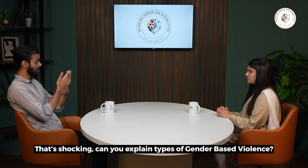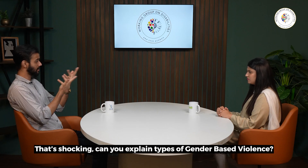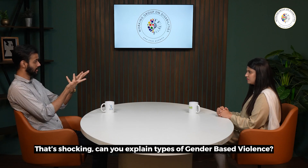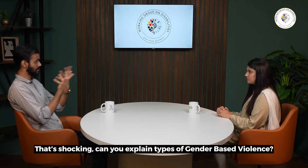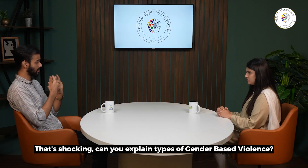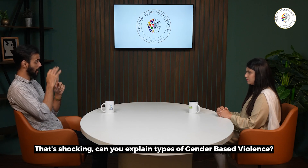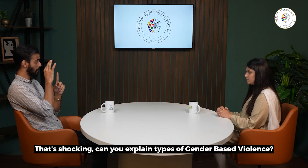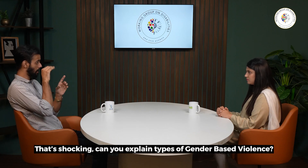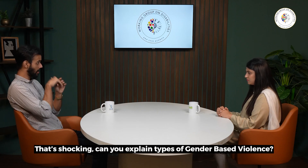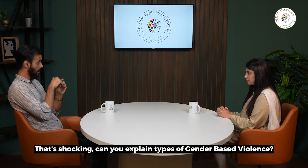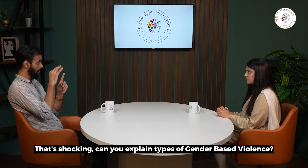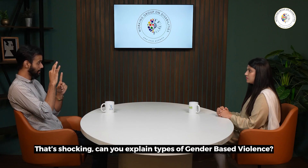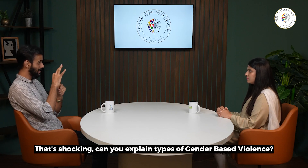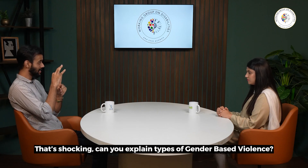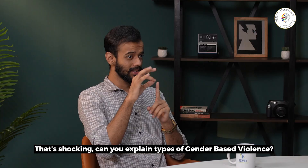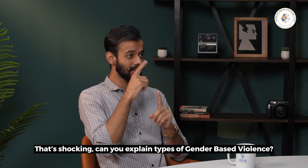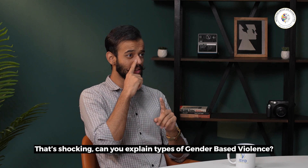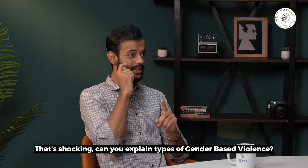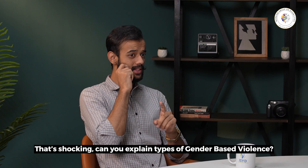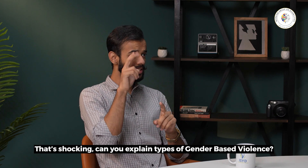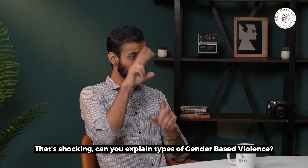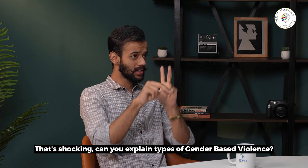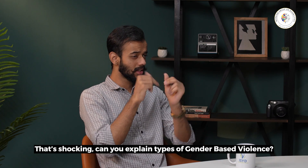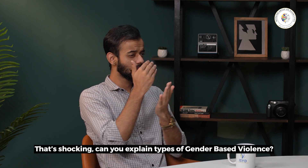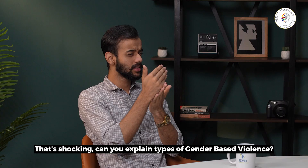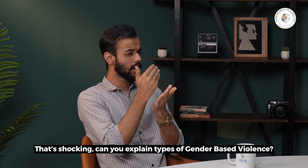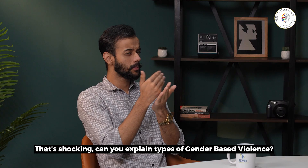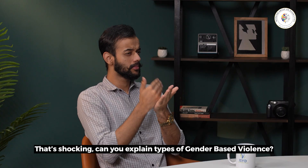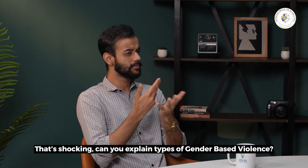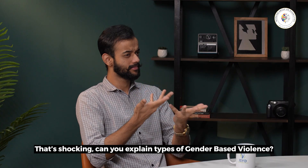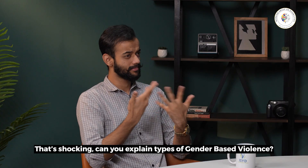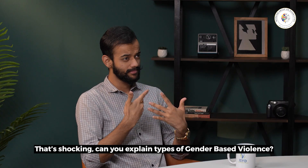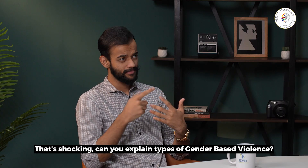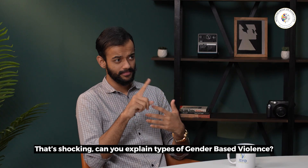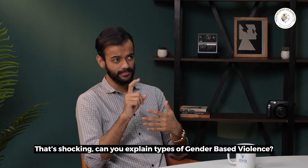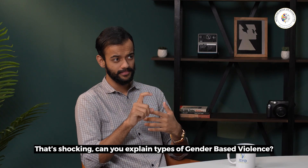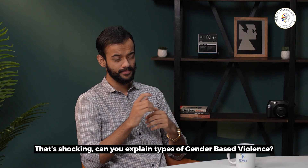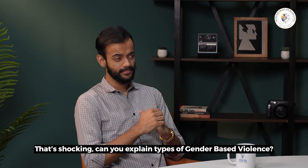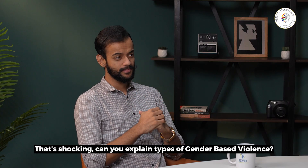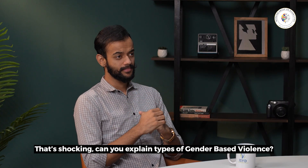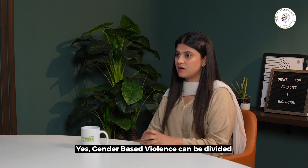That's shocking. Can you please explain types of gender based violence?